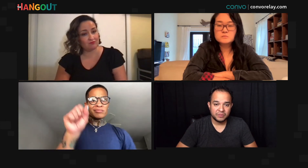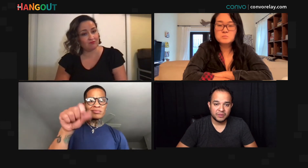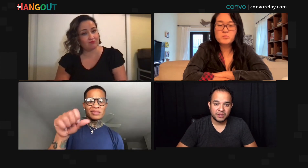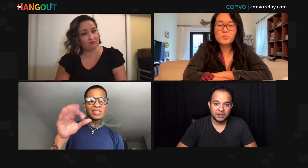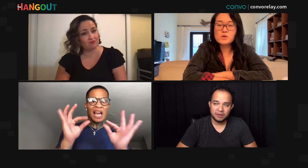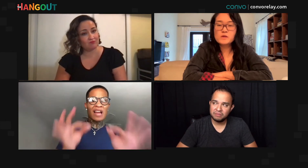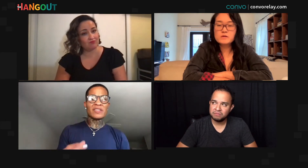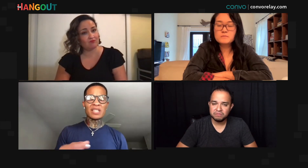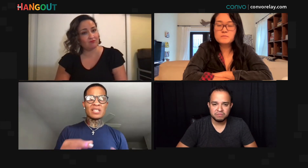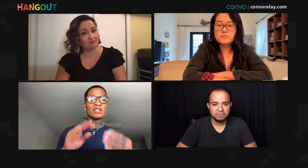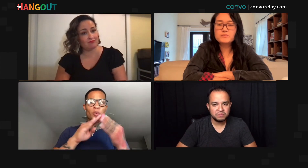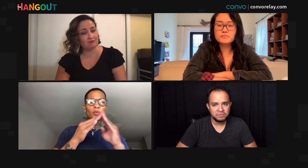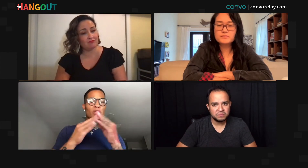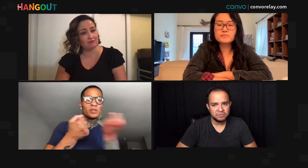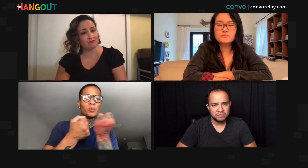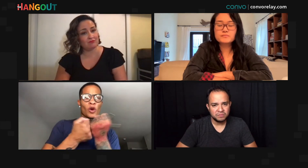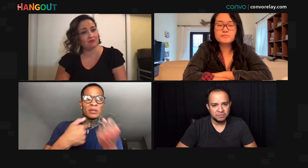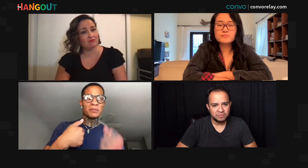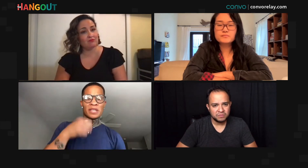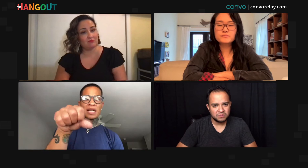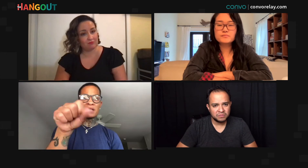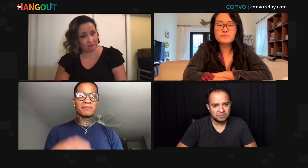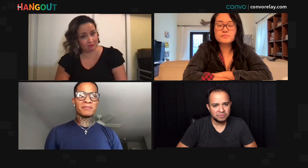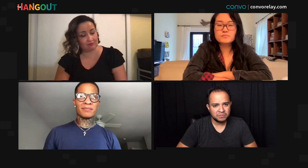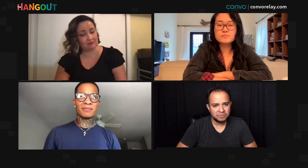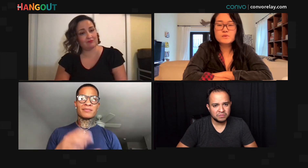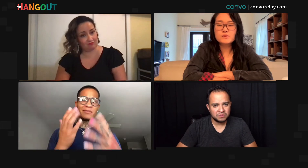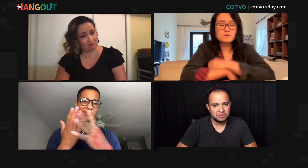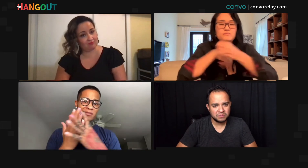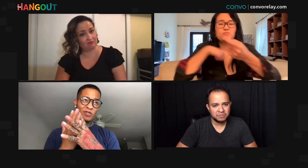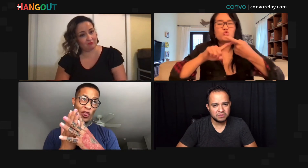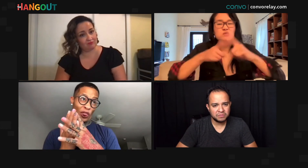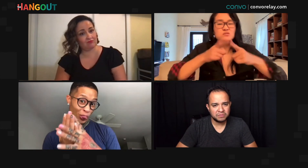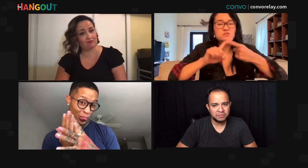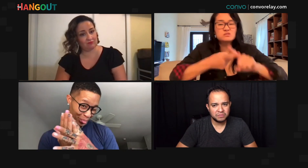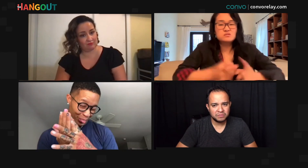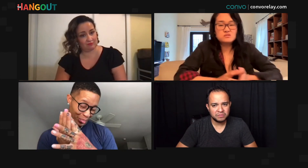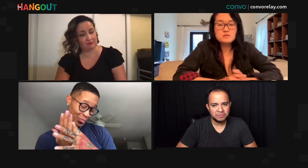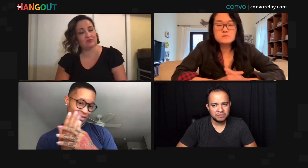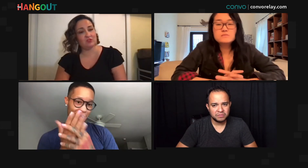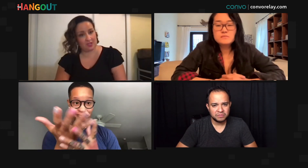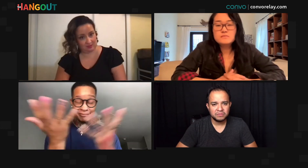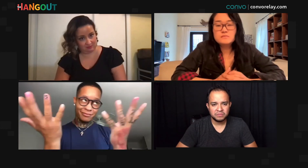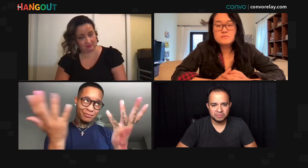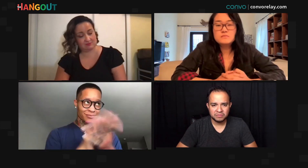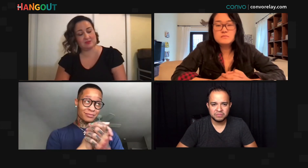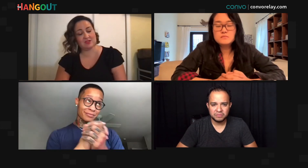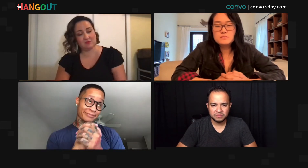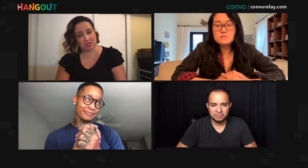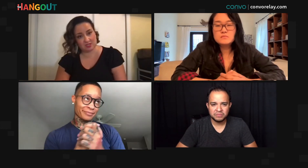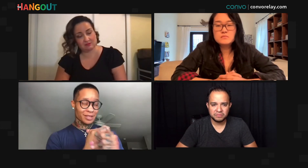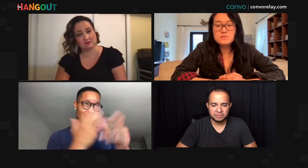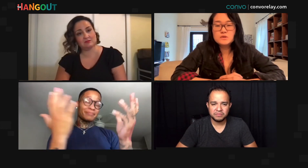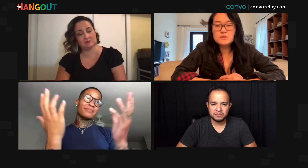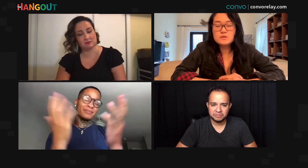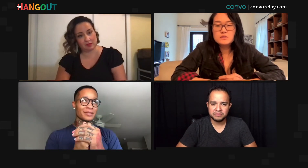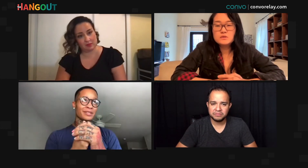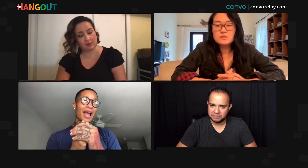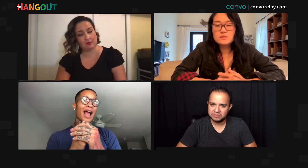that? This is Dre. Definitely, I do feel supported by our community. I mean,